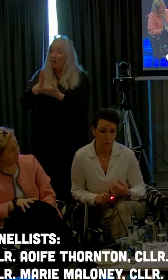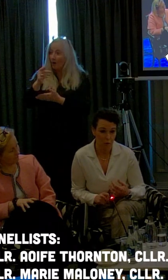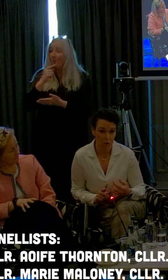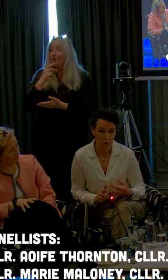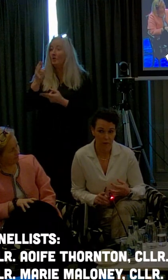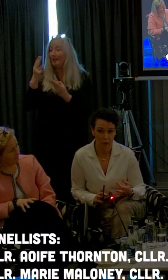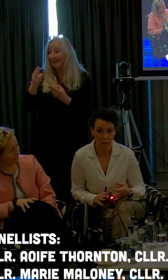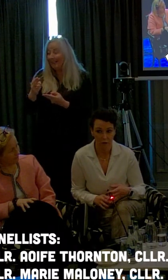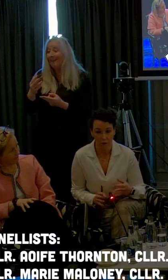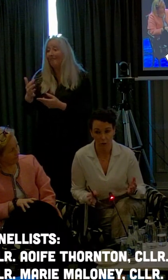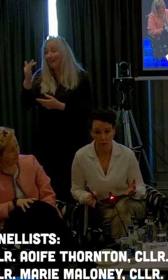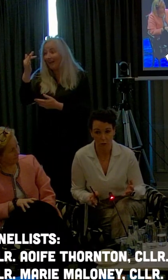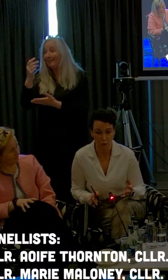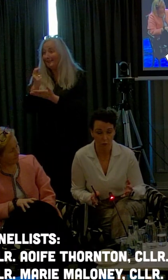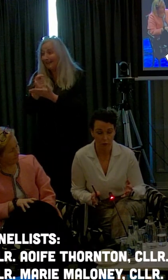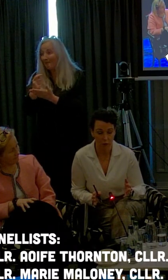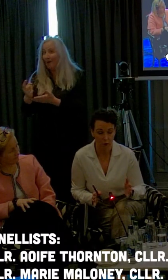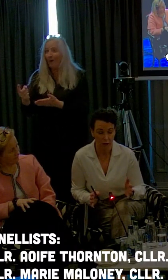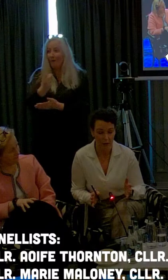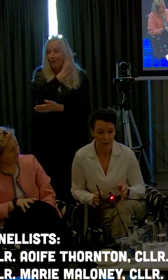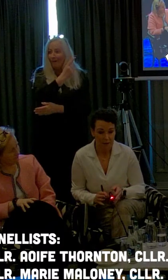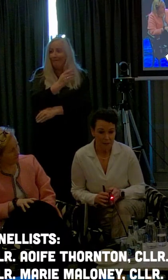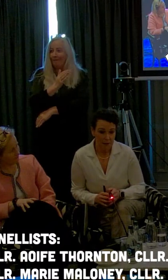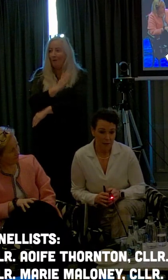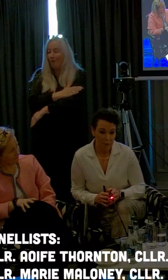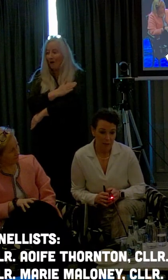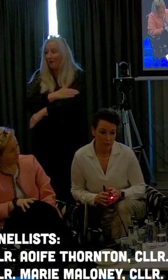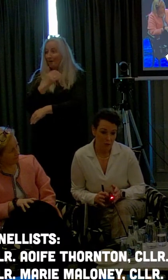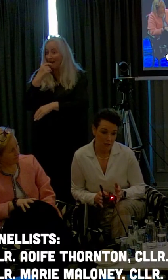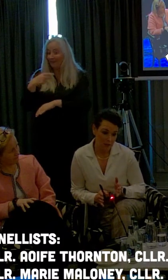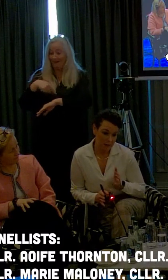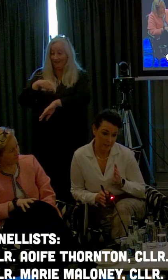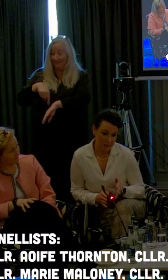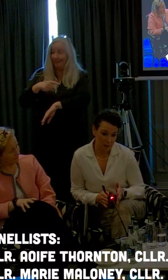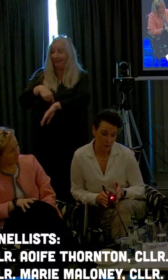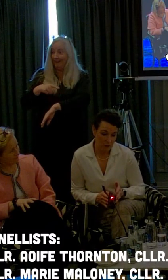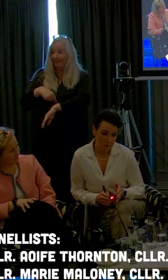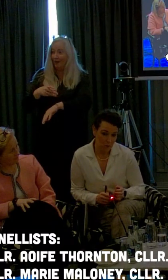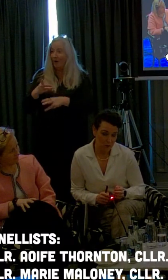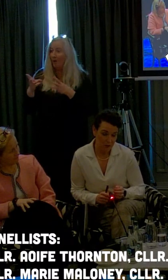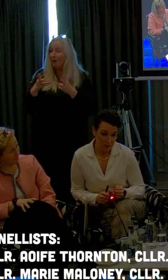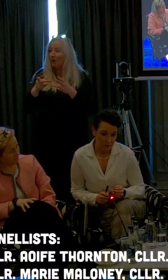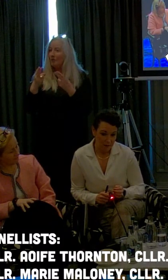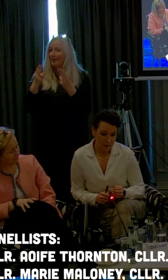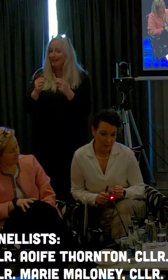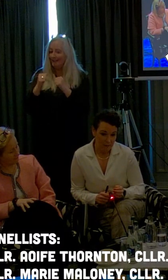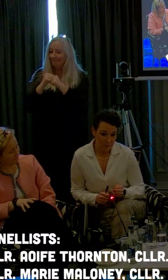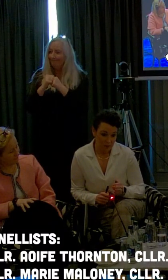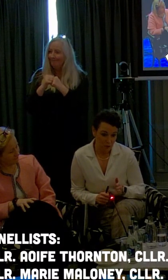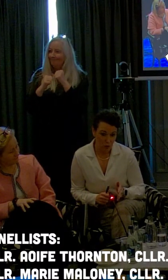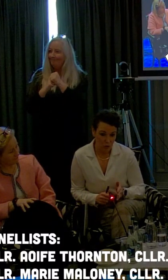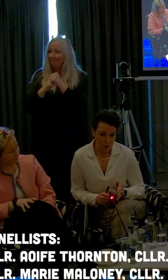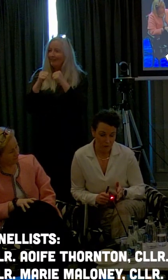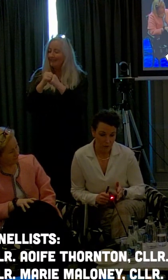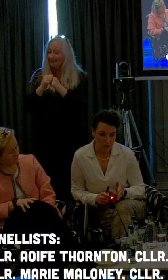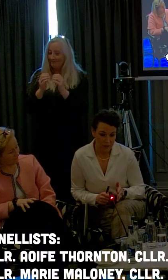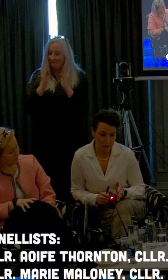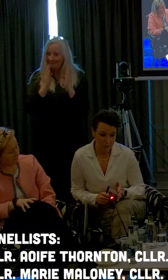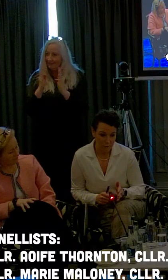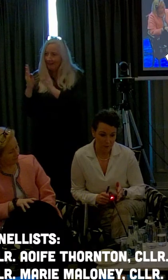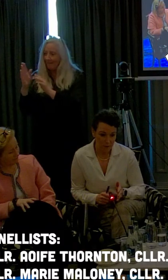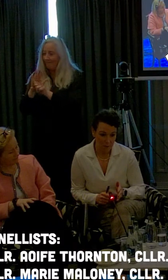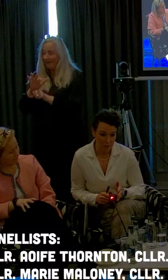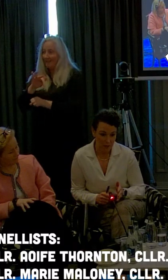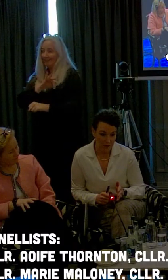time to go for a walk, fresh air, and all the usual when you're working. And you need to set down, I suppose, that structure for